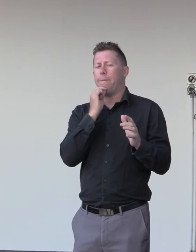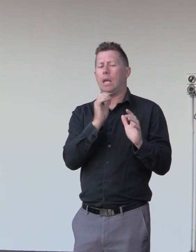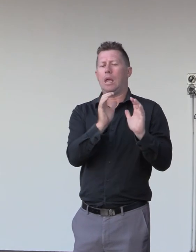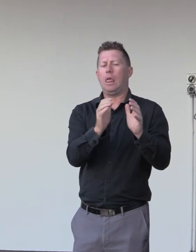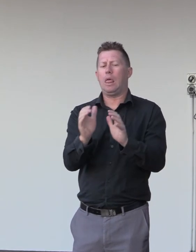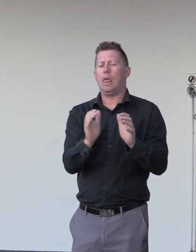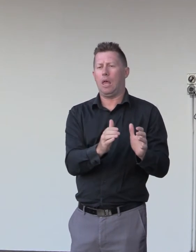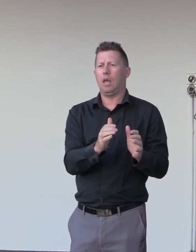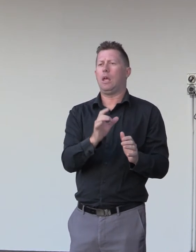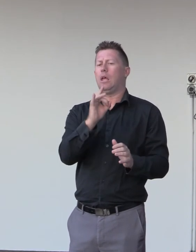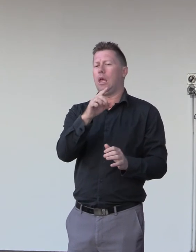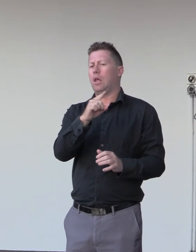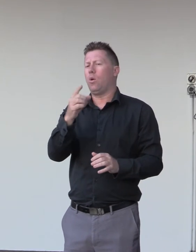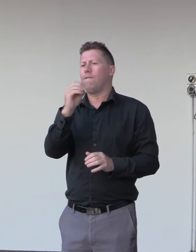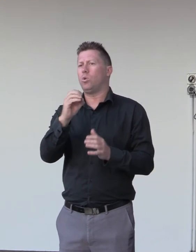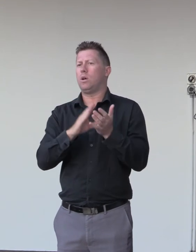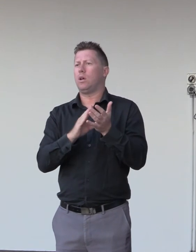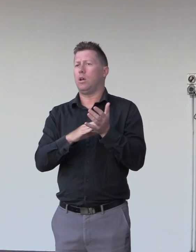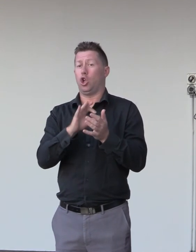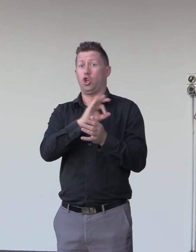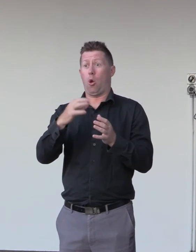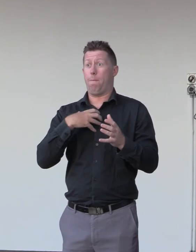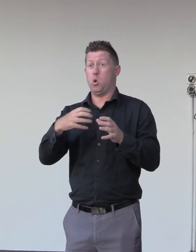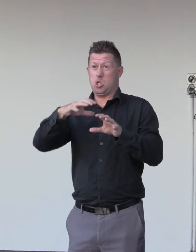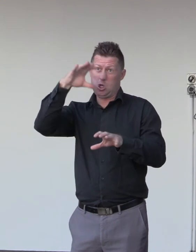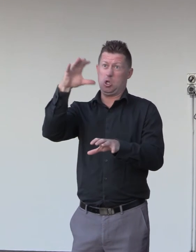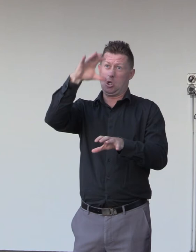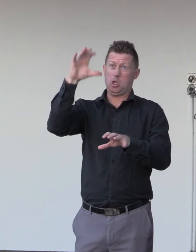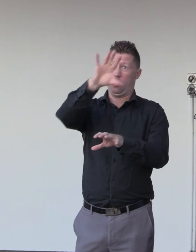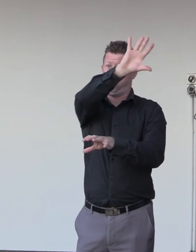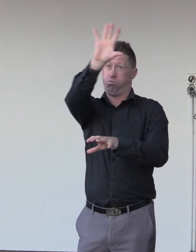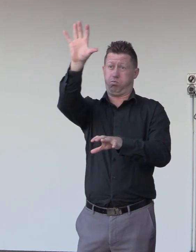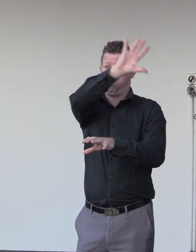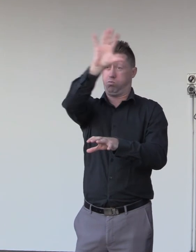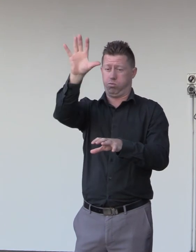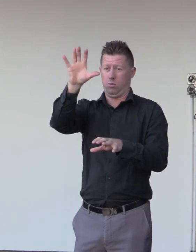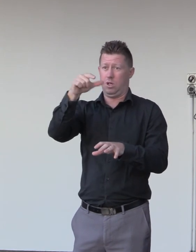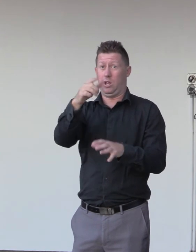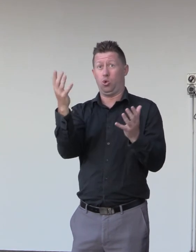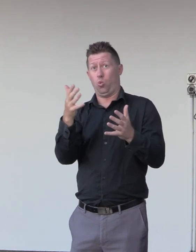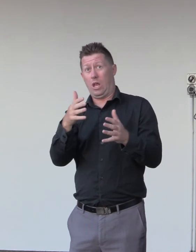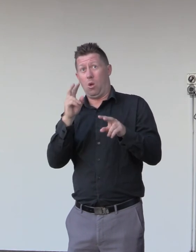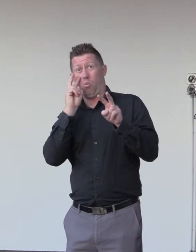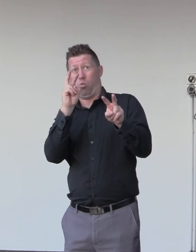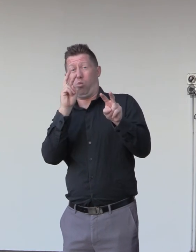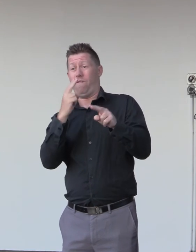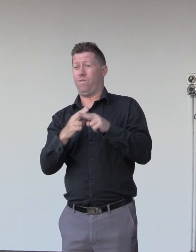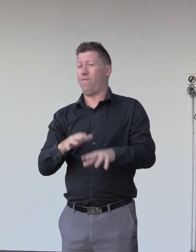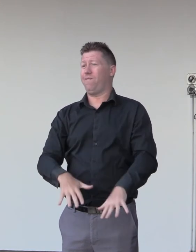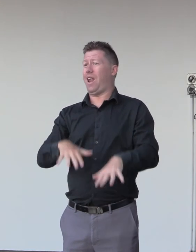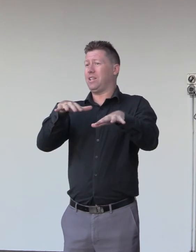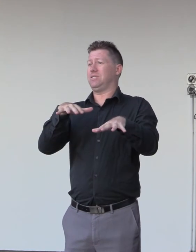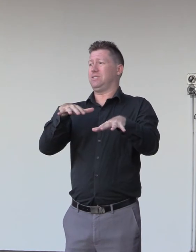maybe 10 to 40 millimetres, instead of the higher falls we expect through the northwest pastoral, where we do have a flood watch out at the moment for